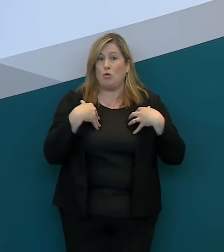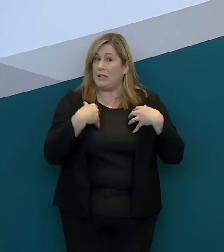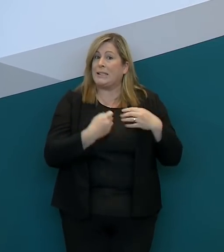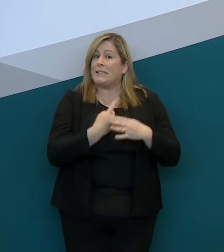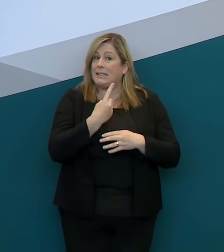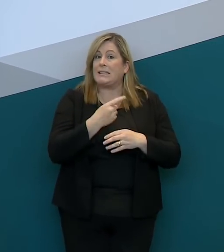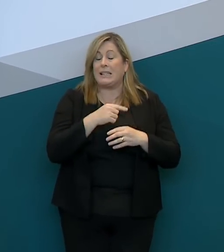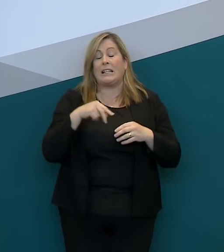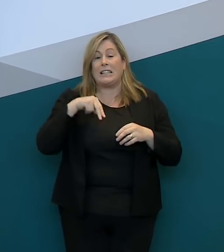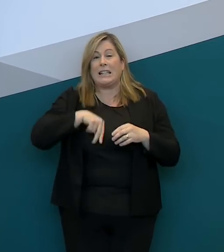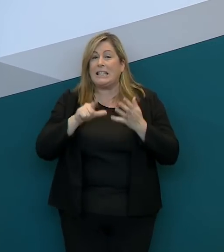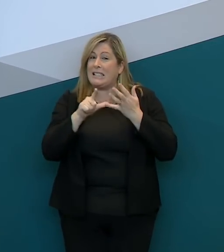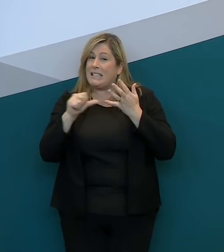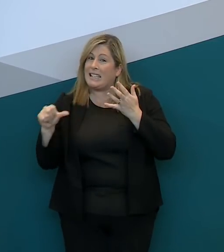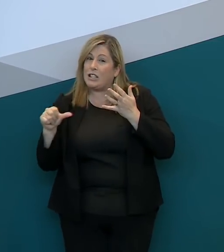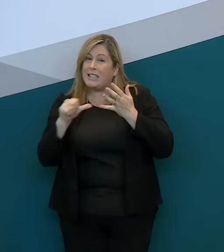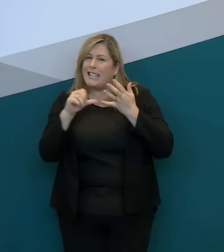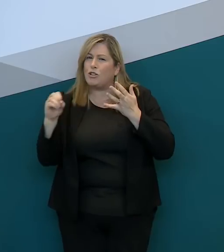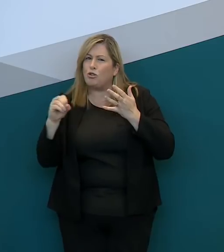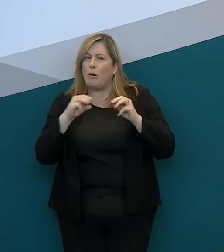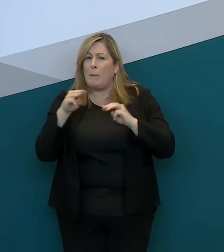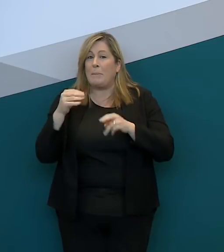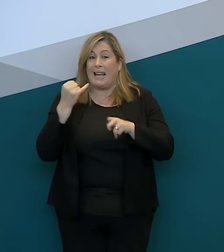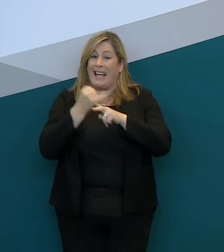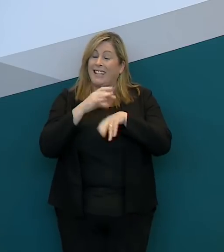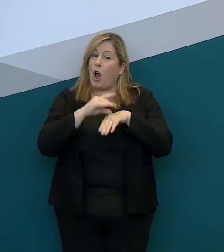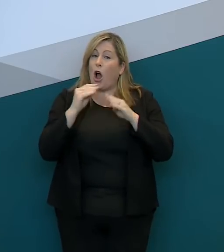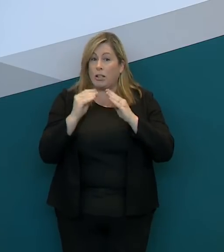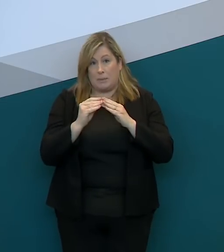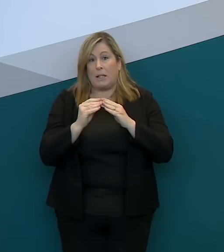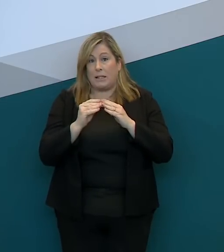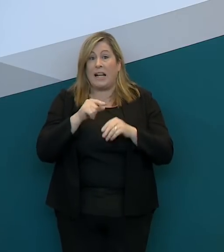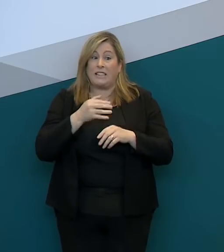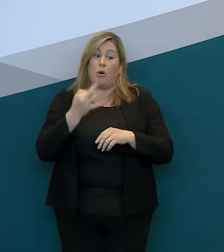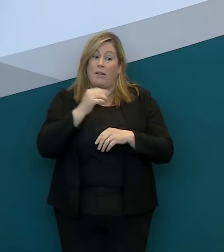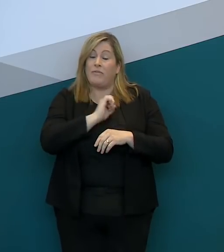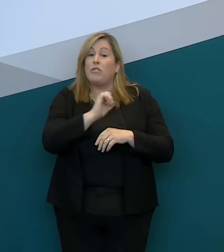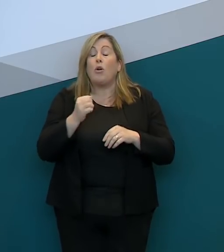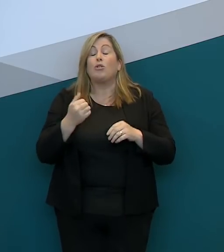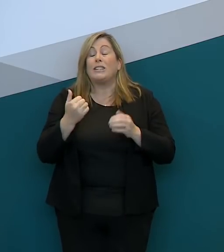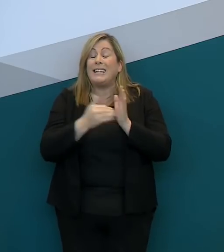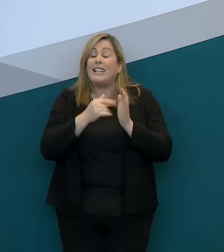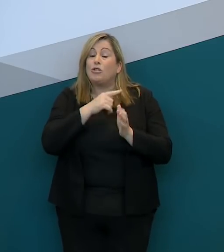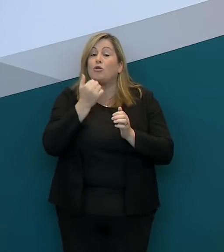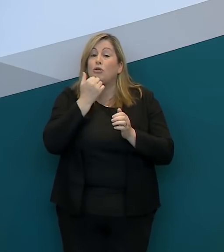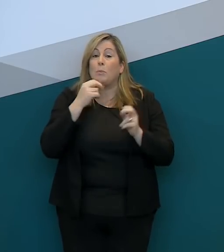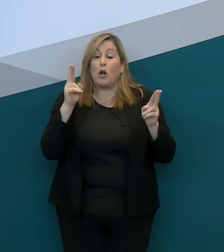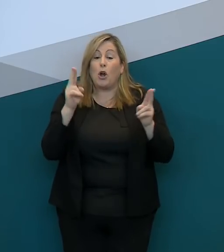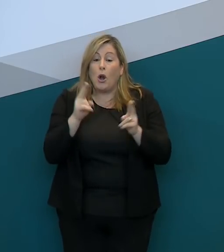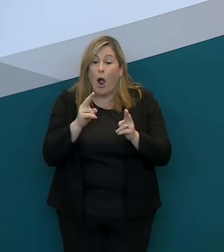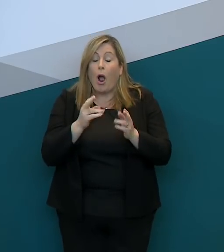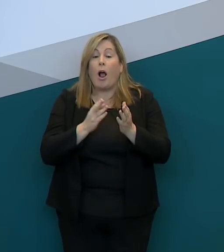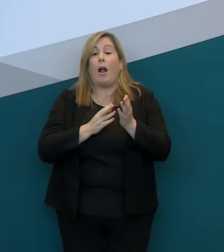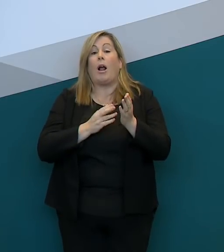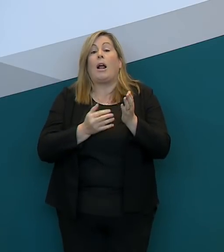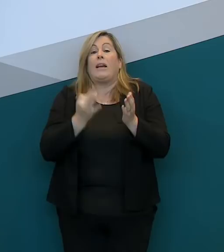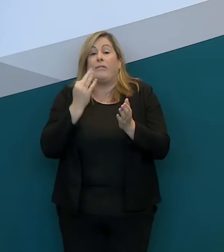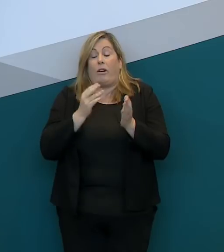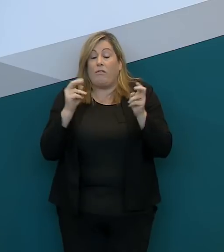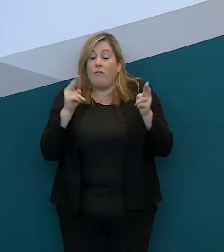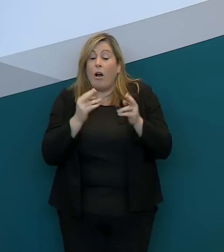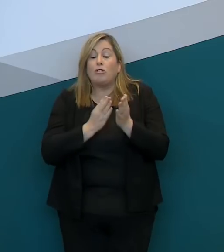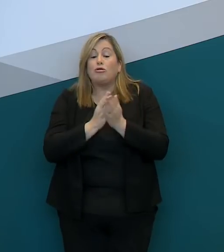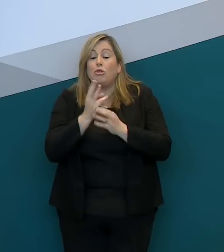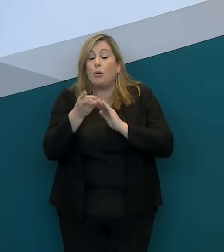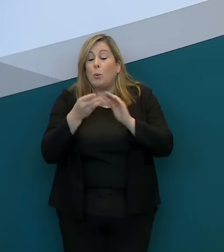people in hospitals with this disease, even if those numbers have continued to fall over the course of the week. And we'll keep up